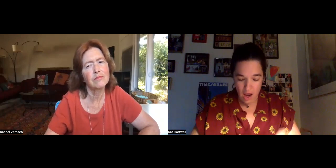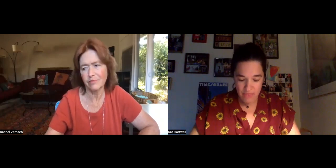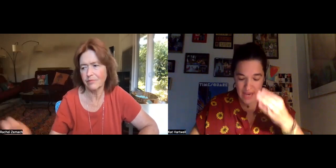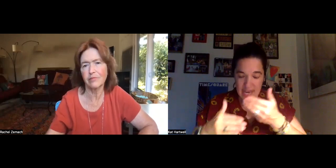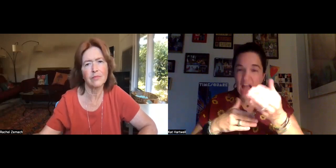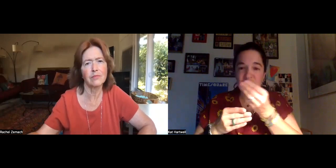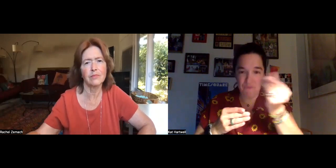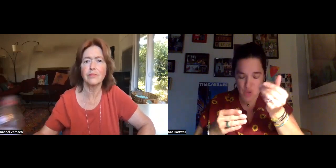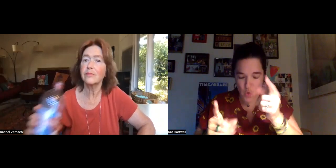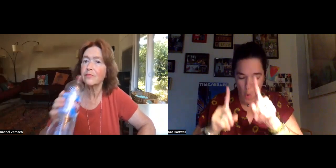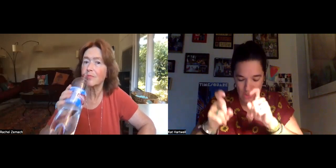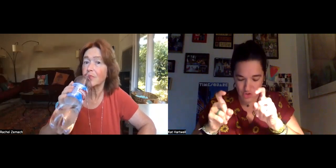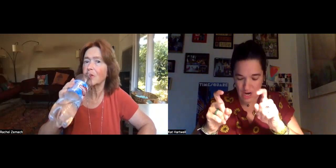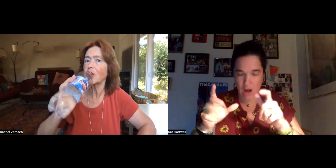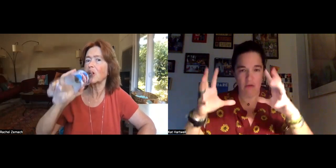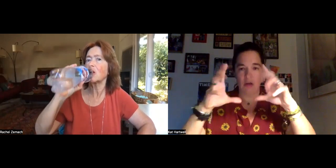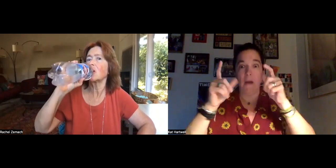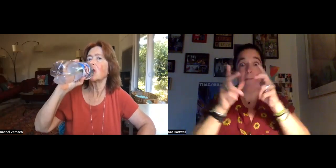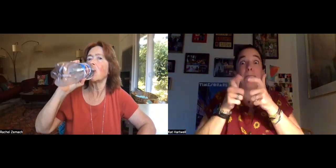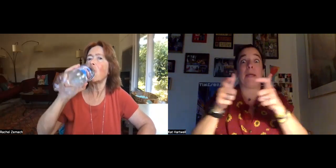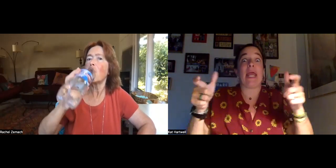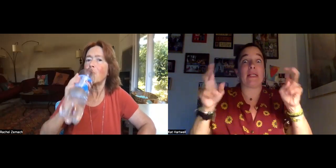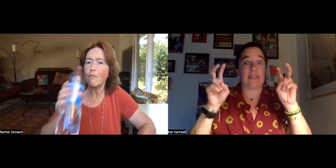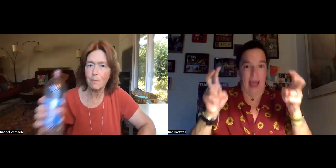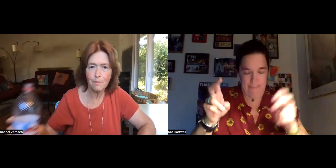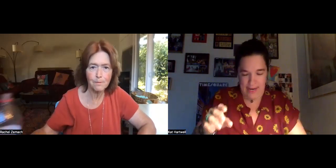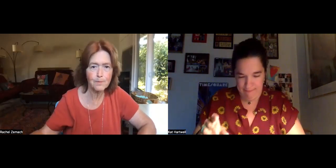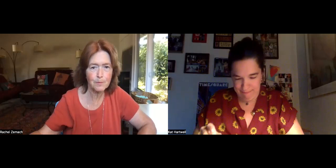And the next blue question, big topic.